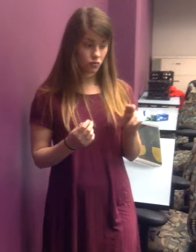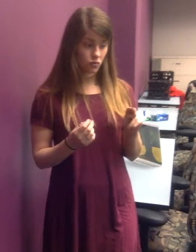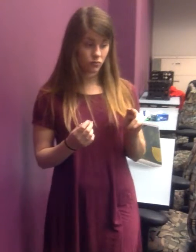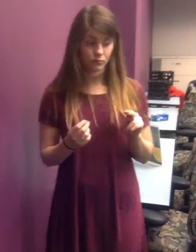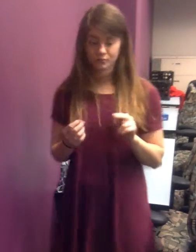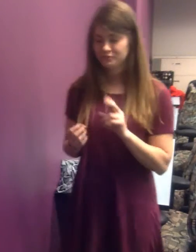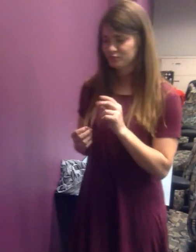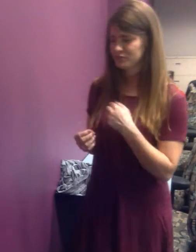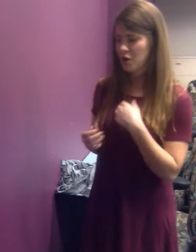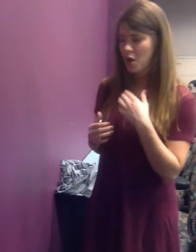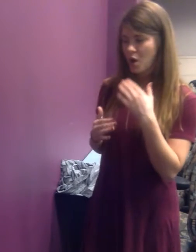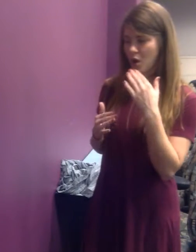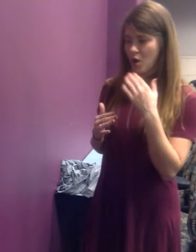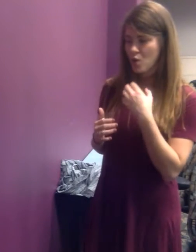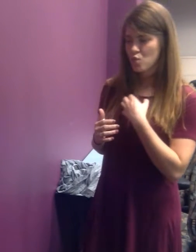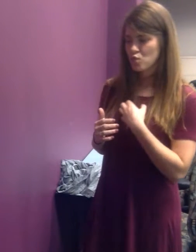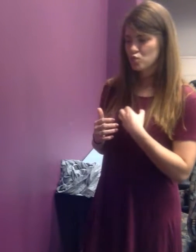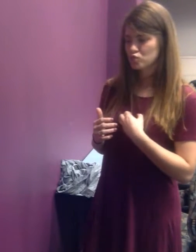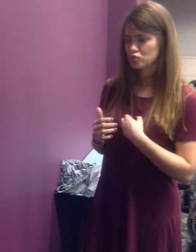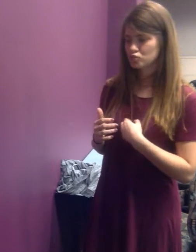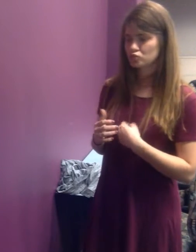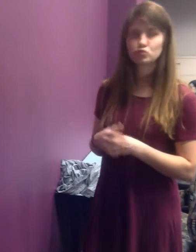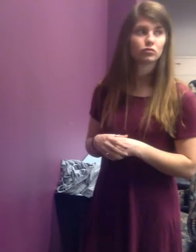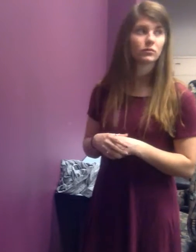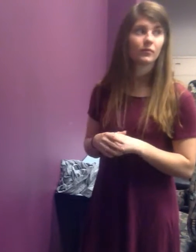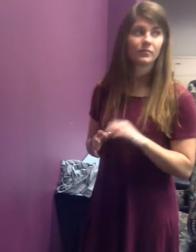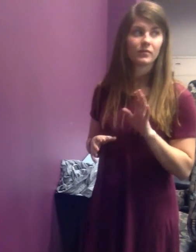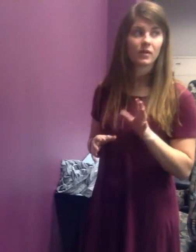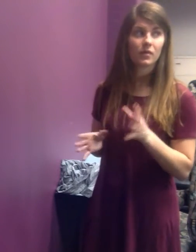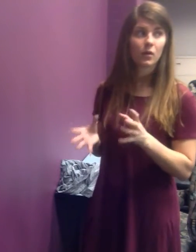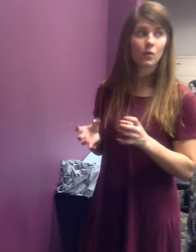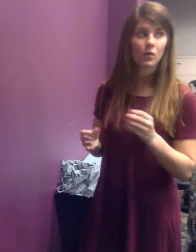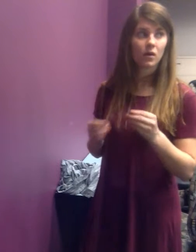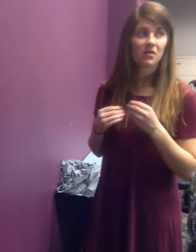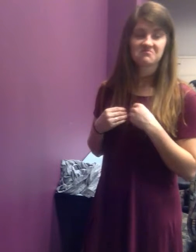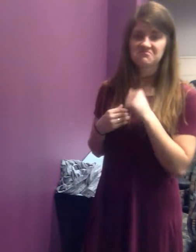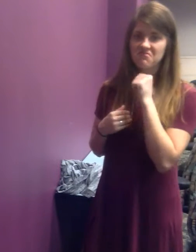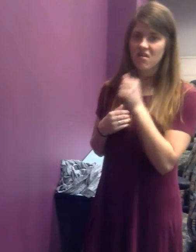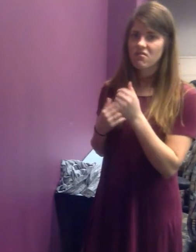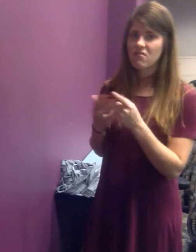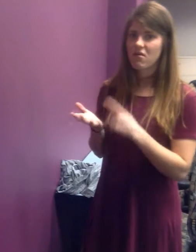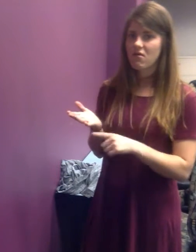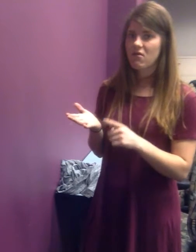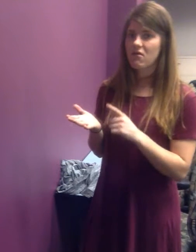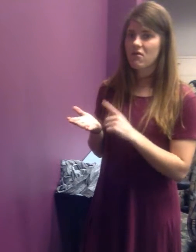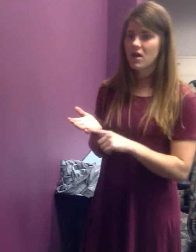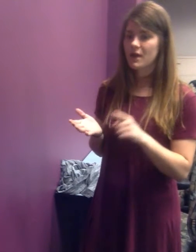AFP very often. They think, frankly, that we're too out there on the free market front. Koch brothers? David Koch's the chairman of our AFP Foundation.